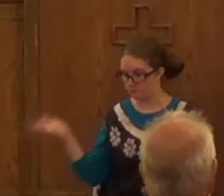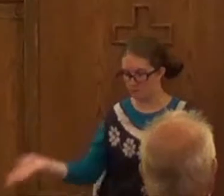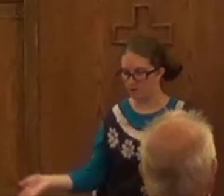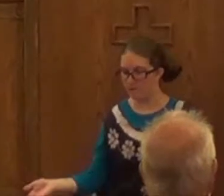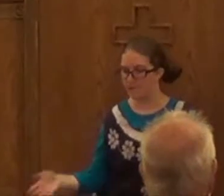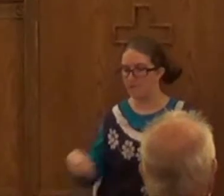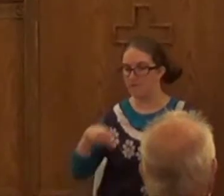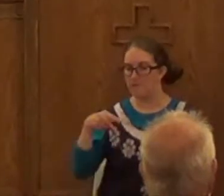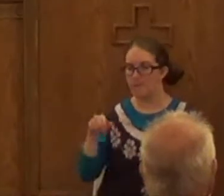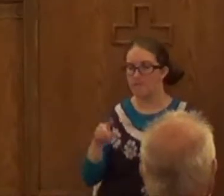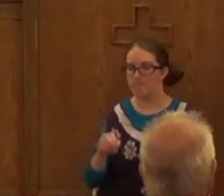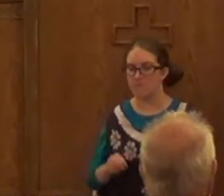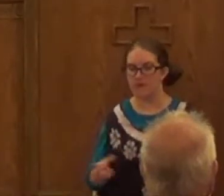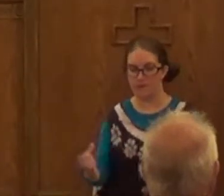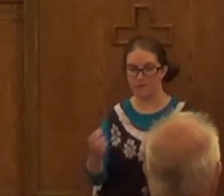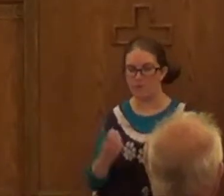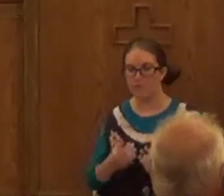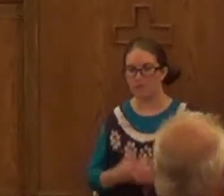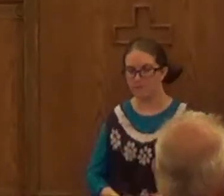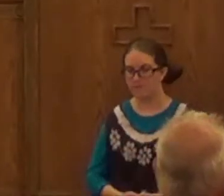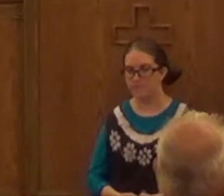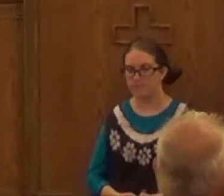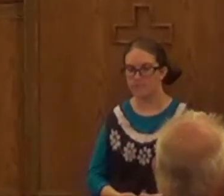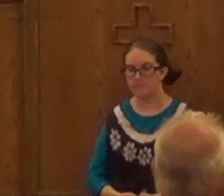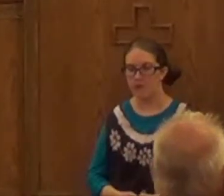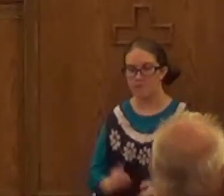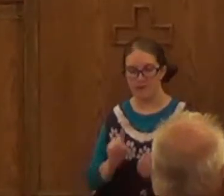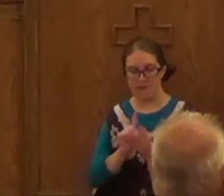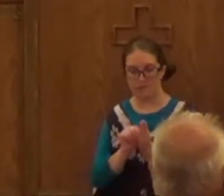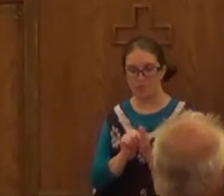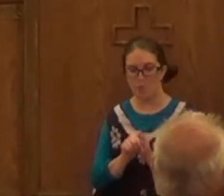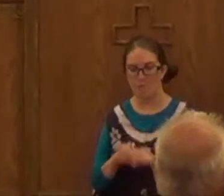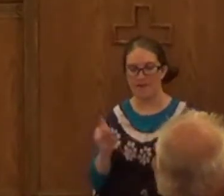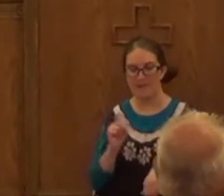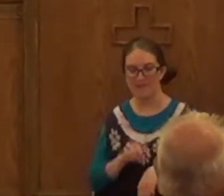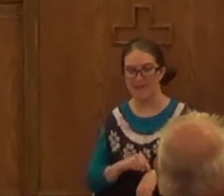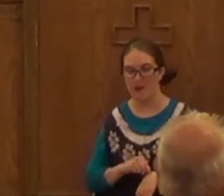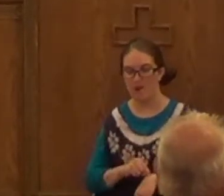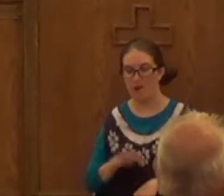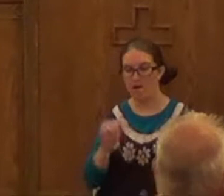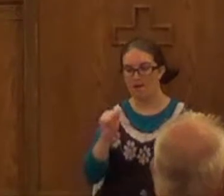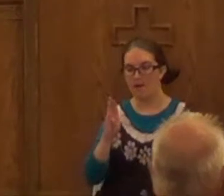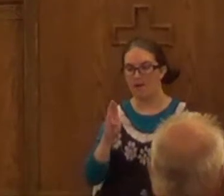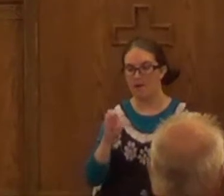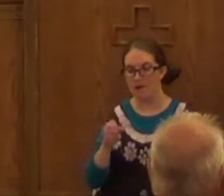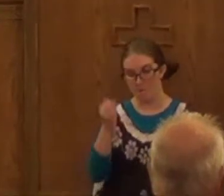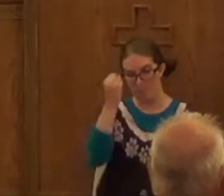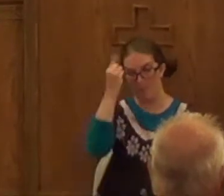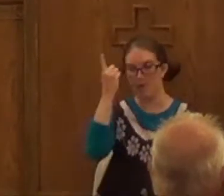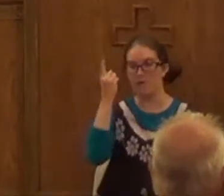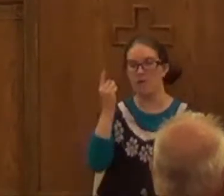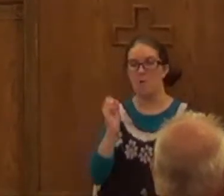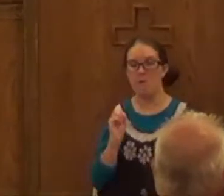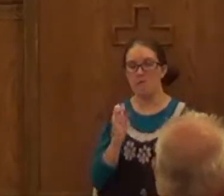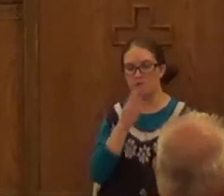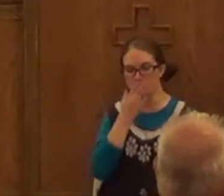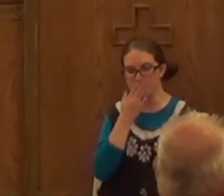backup plan that they wanted. All right. It was in this moment that Abraham realized